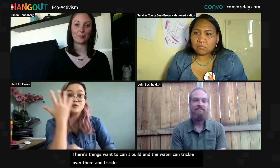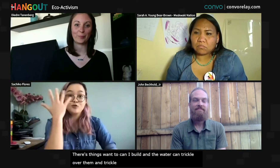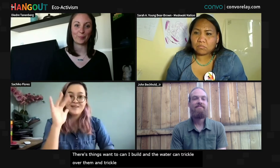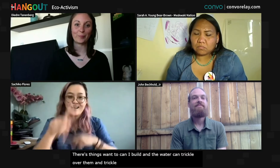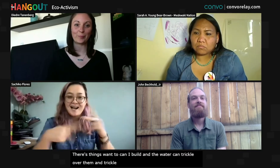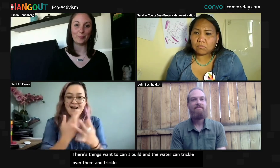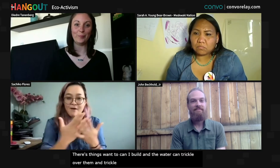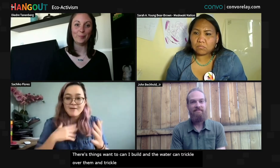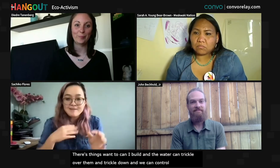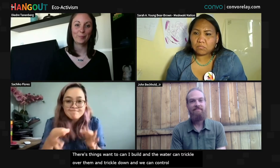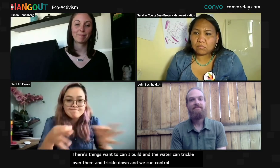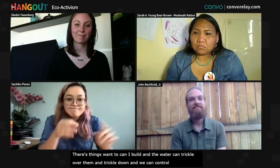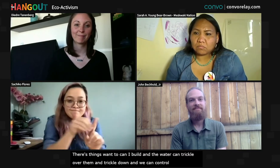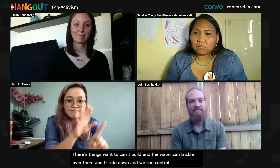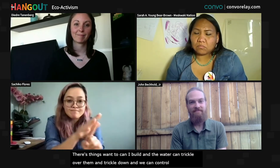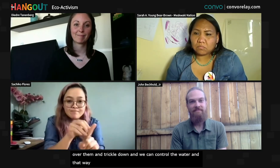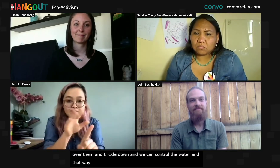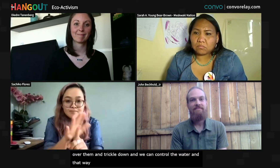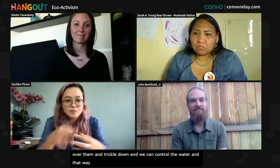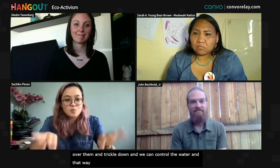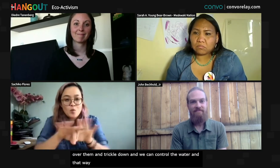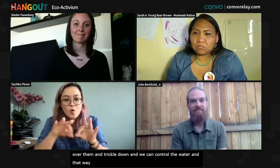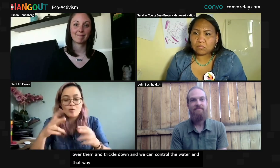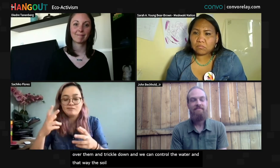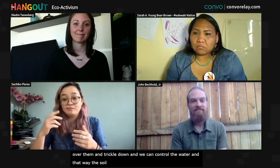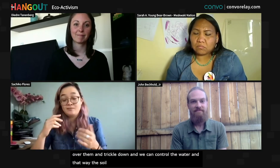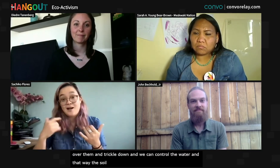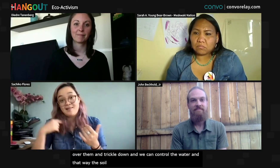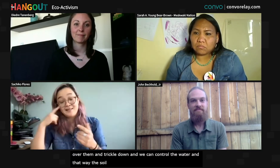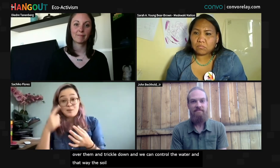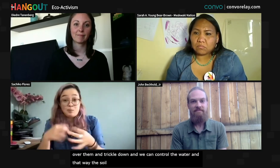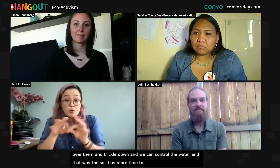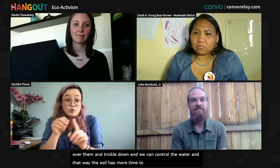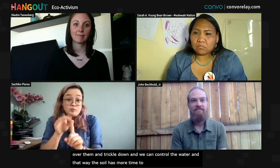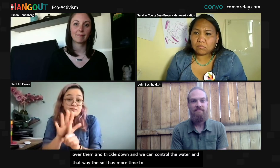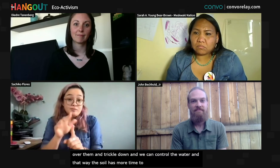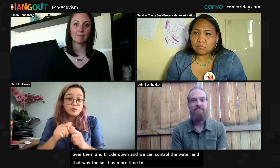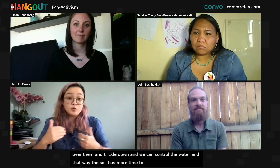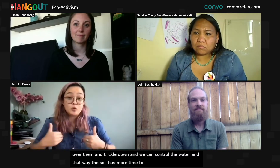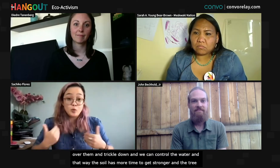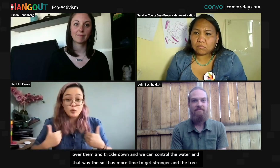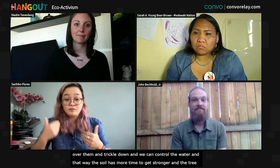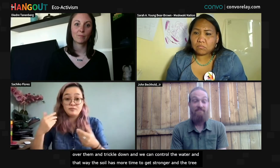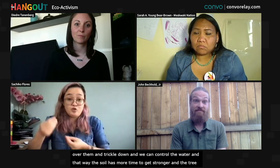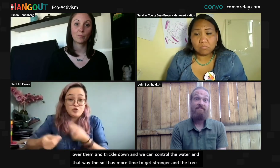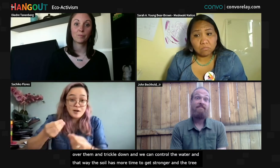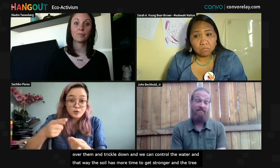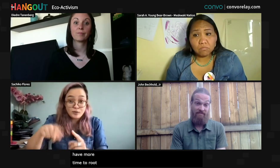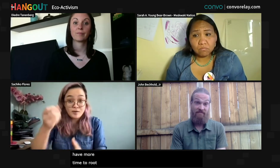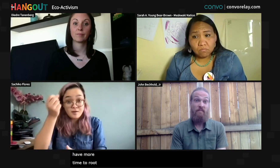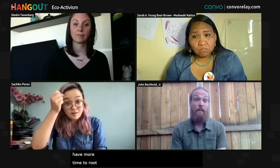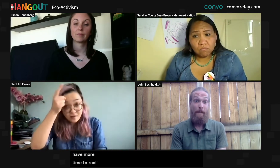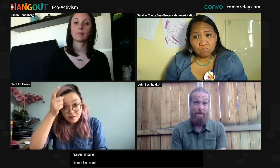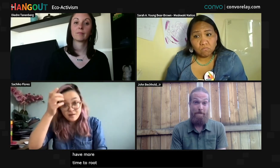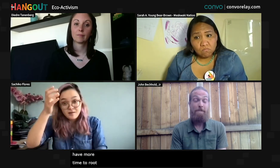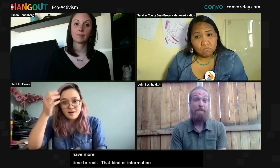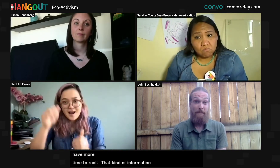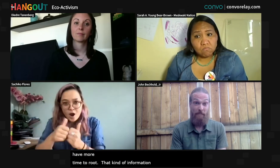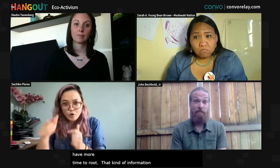to get stronger, trees have more time to root, and that kind of information we want to expose people to. I think it's extremely